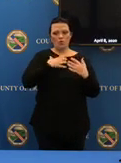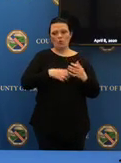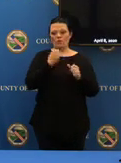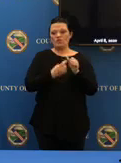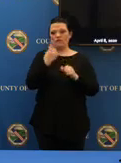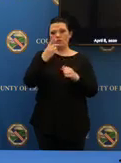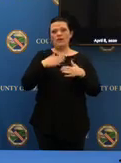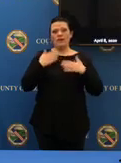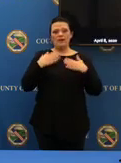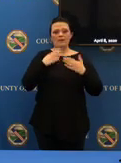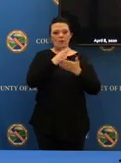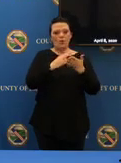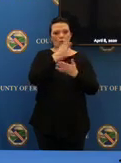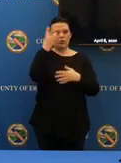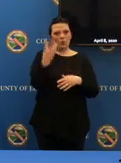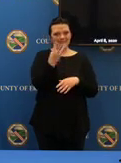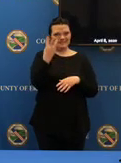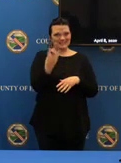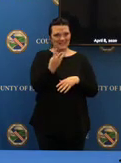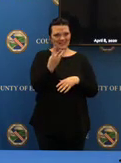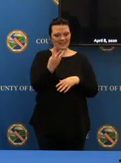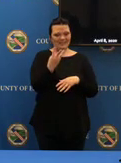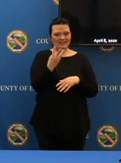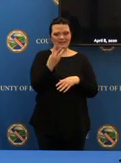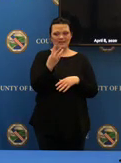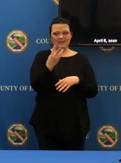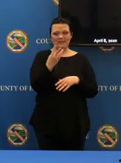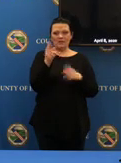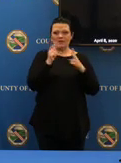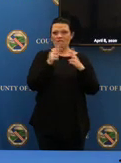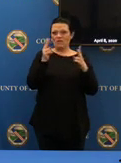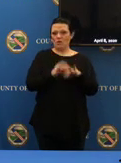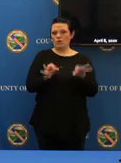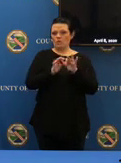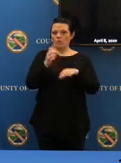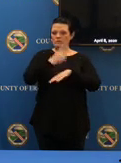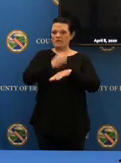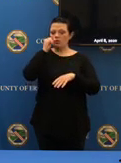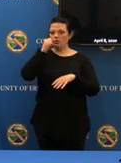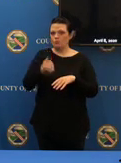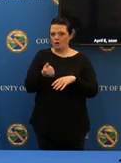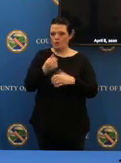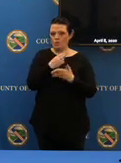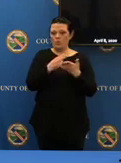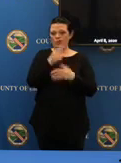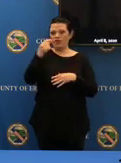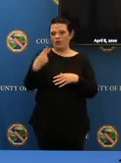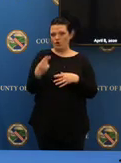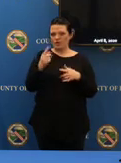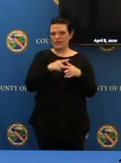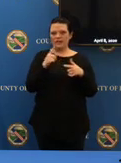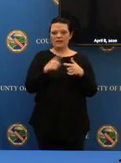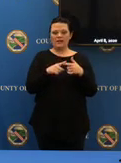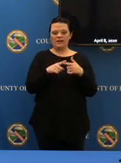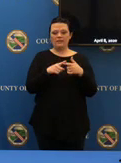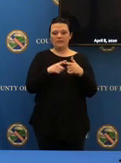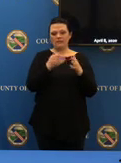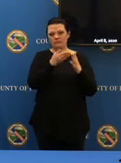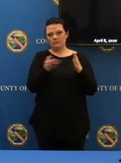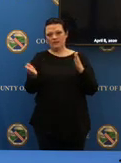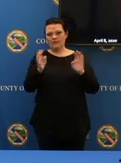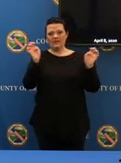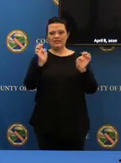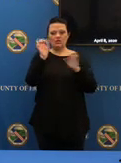everyone a happy Holy Wednesday as we go to a very important day tomorrow, Holy Thursday, and then the remainder of the